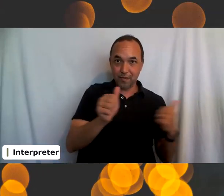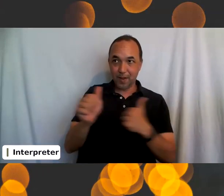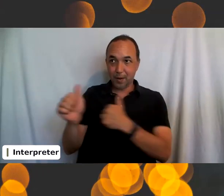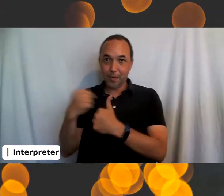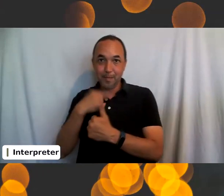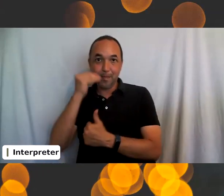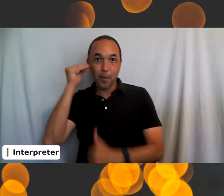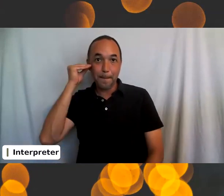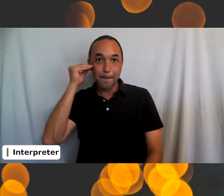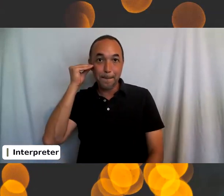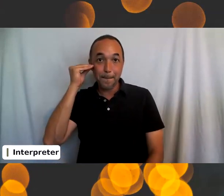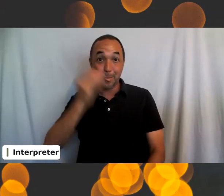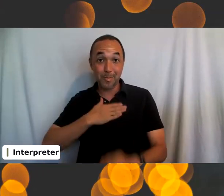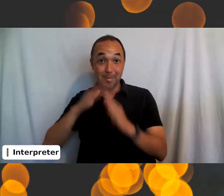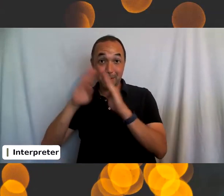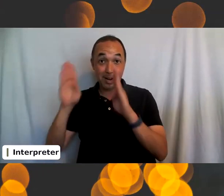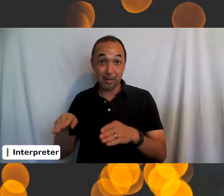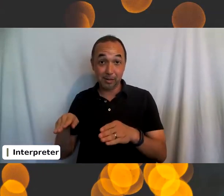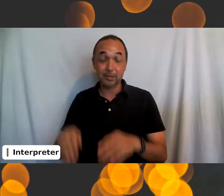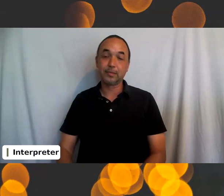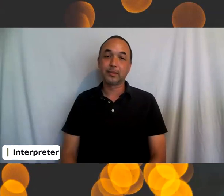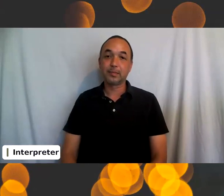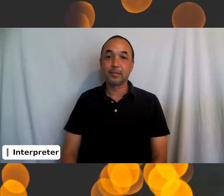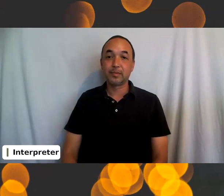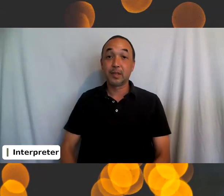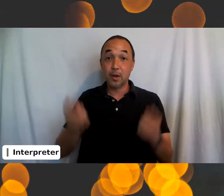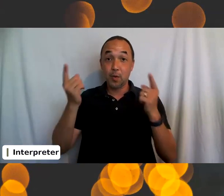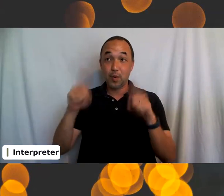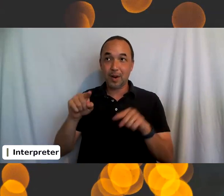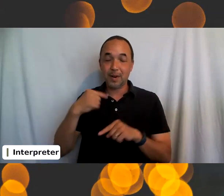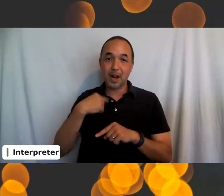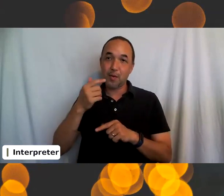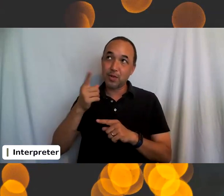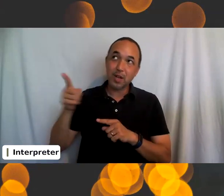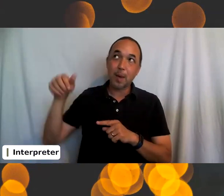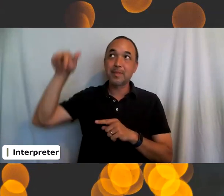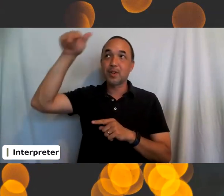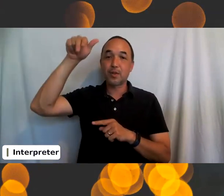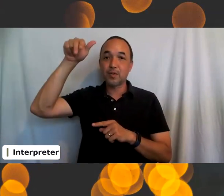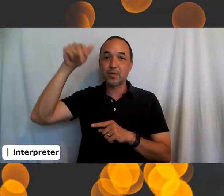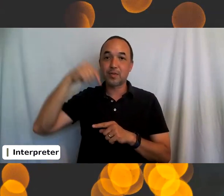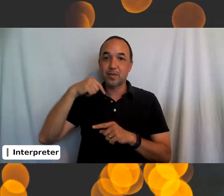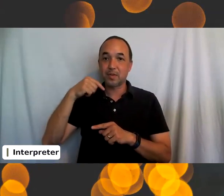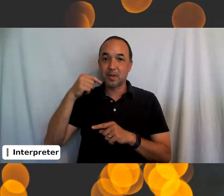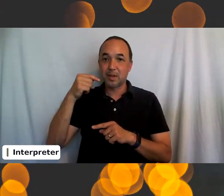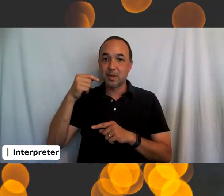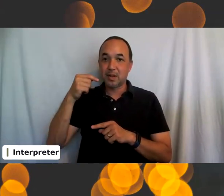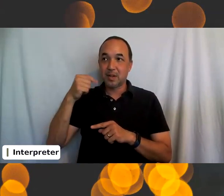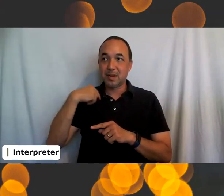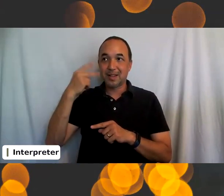And in that case, I was upstairs after I got home from a case, and I saw this little shadow run down the